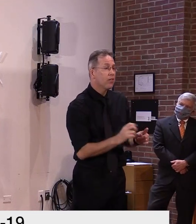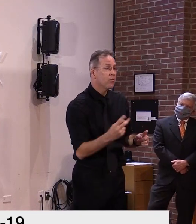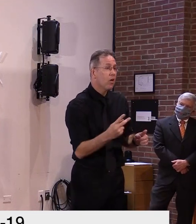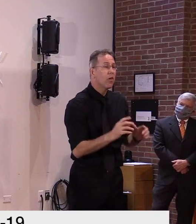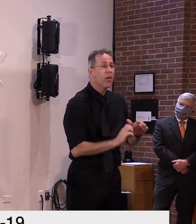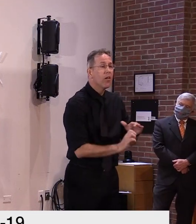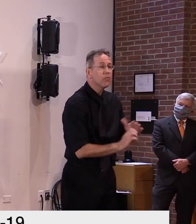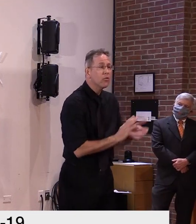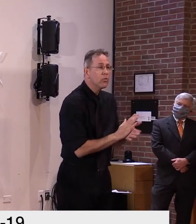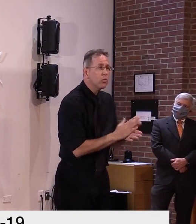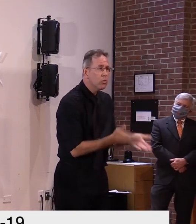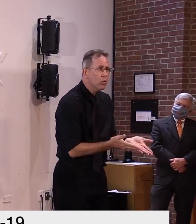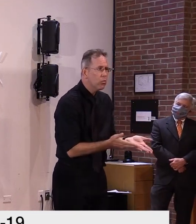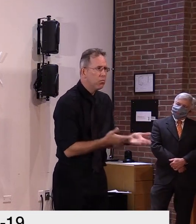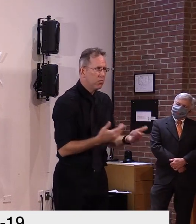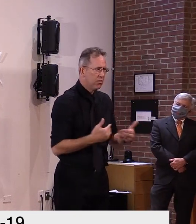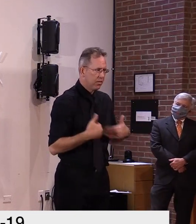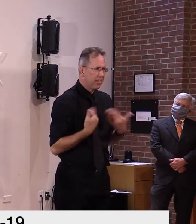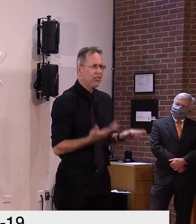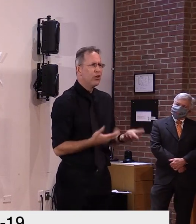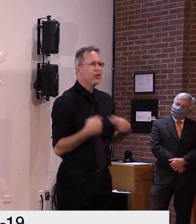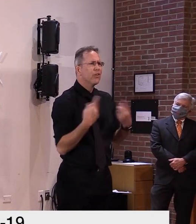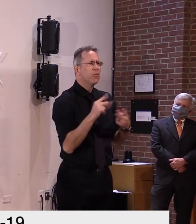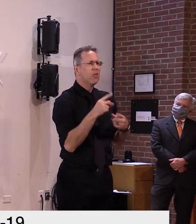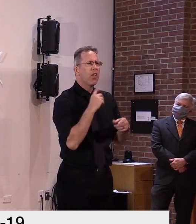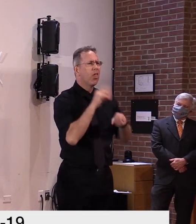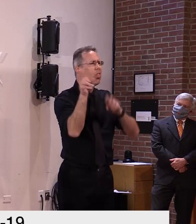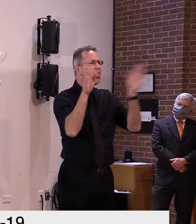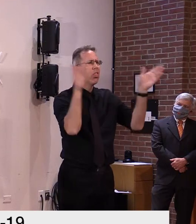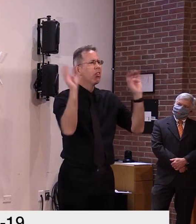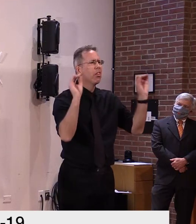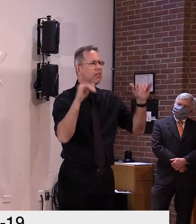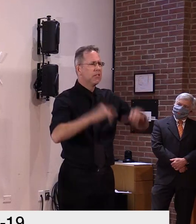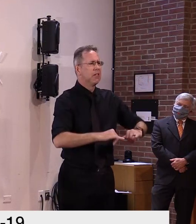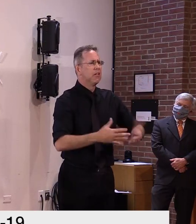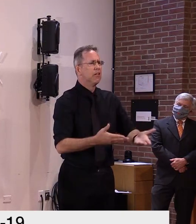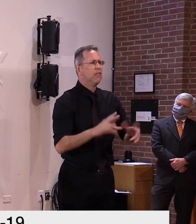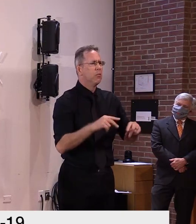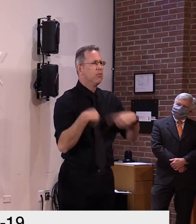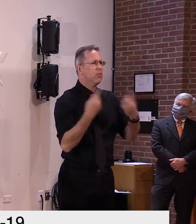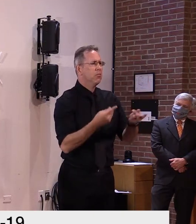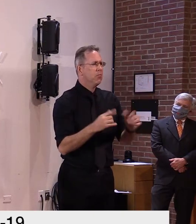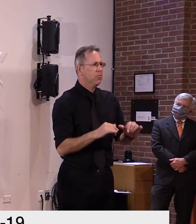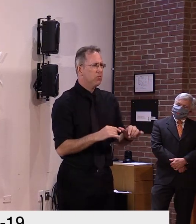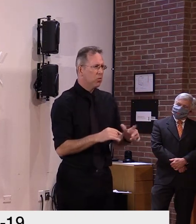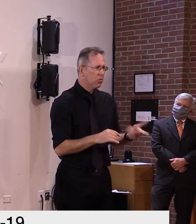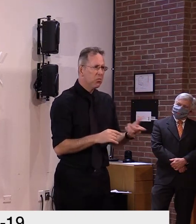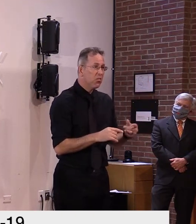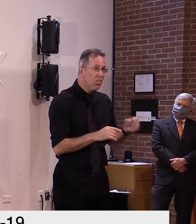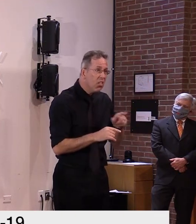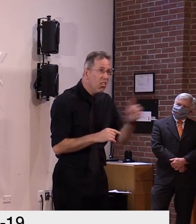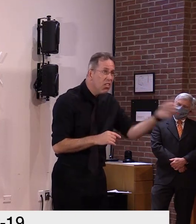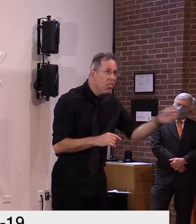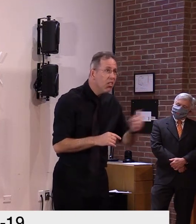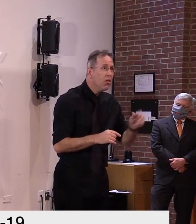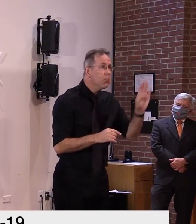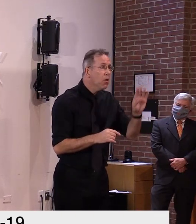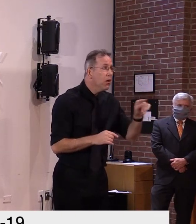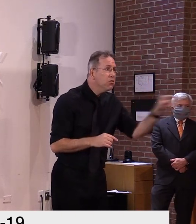all Vermonters. They're not coming from Boston to attend our schools in